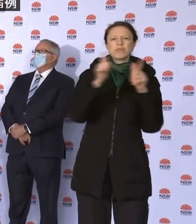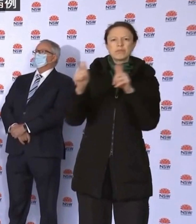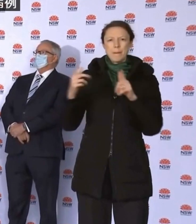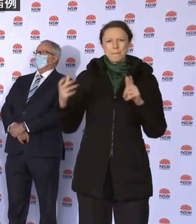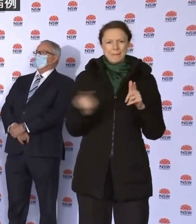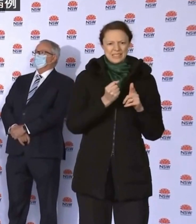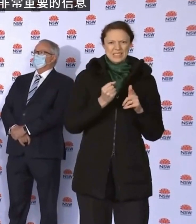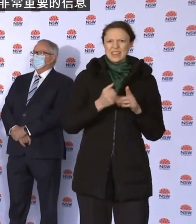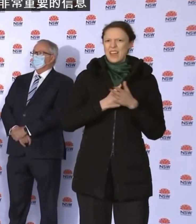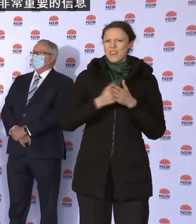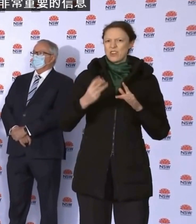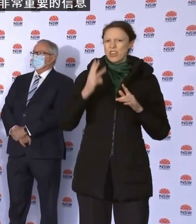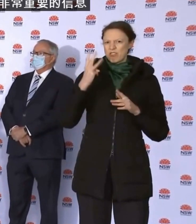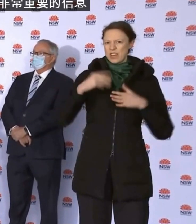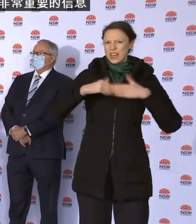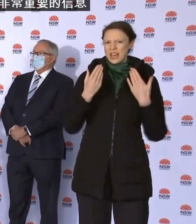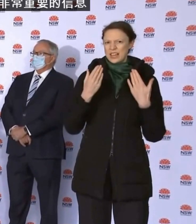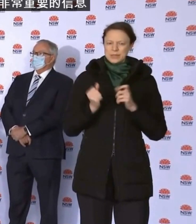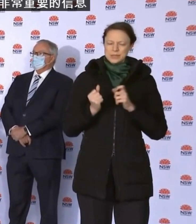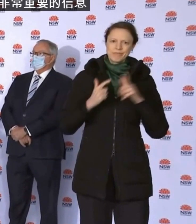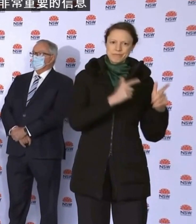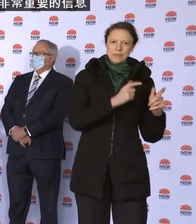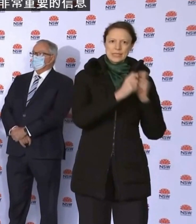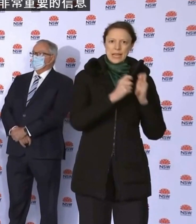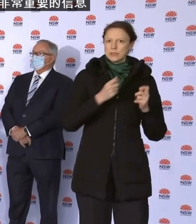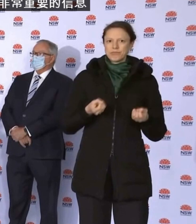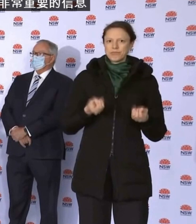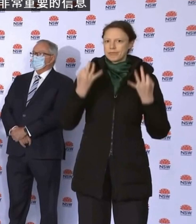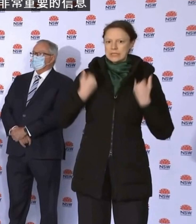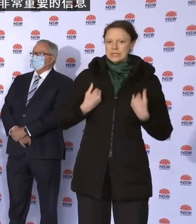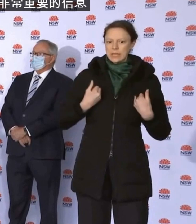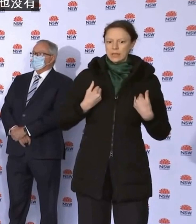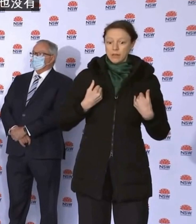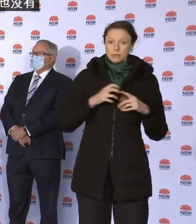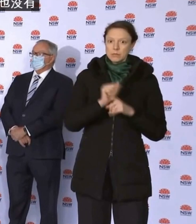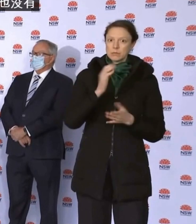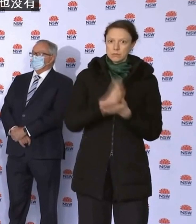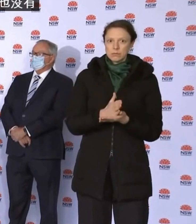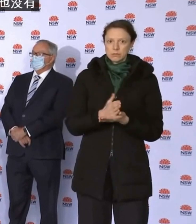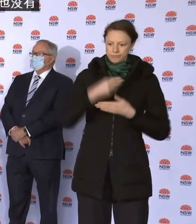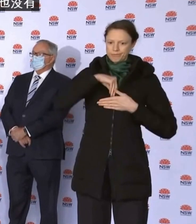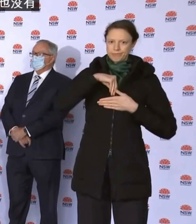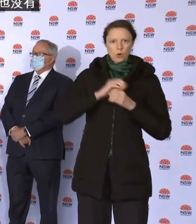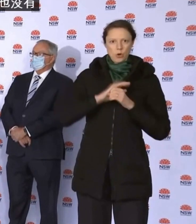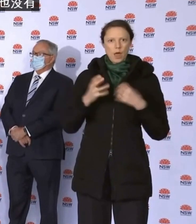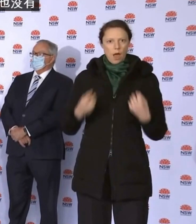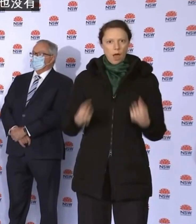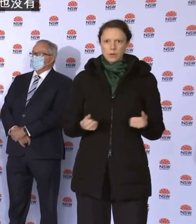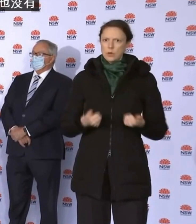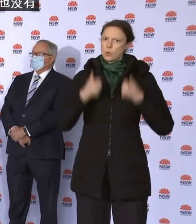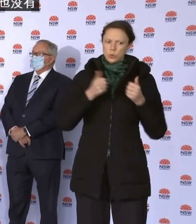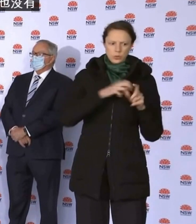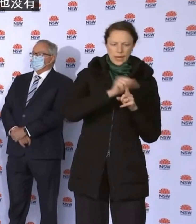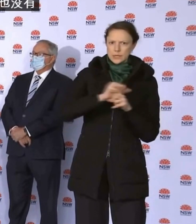aren't symptomatic. And that is a really important message. If you're living in a community that has a lot of cases, even if you don't